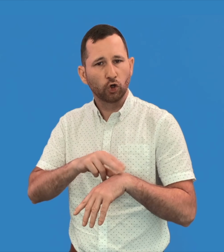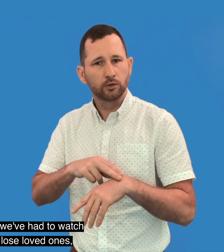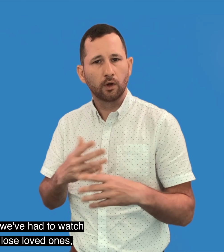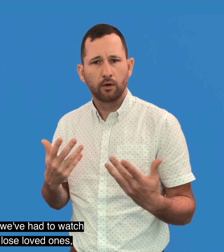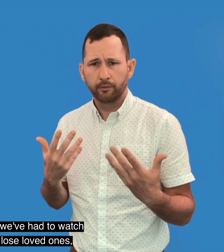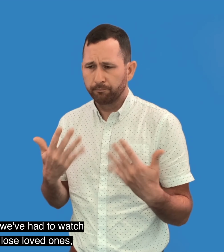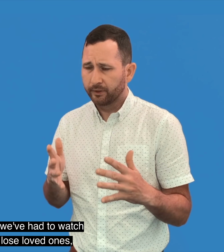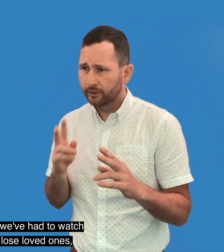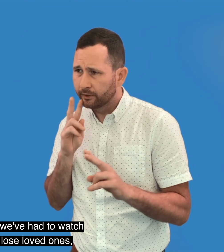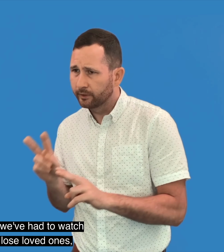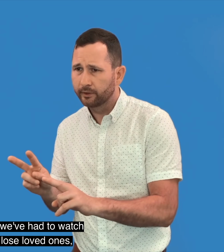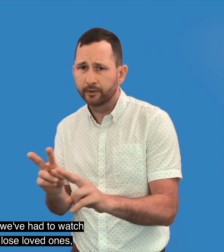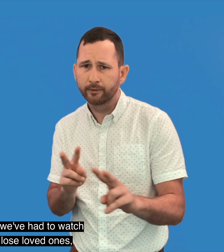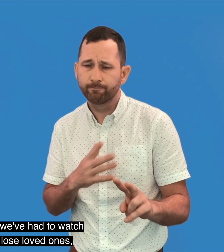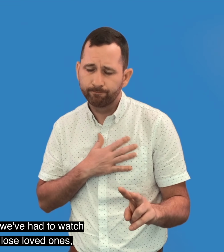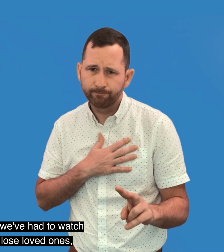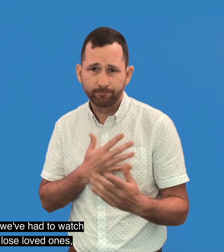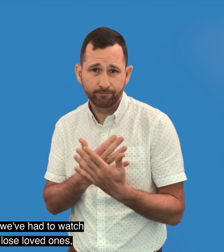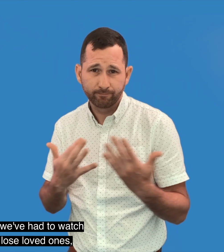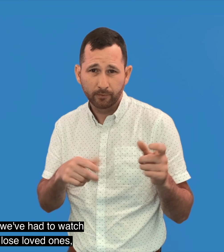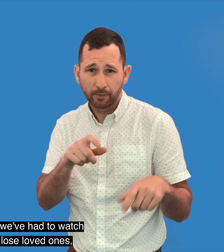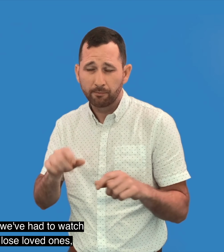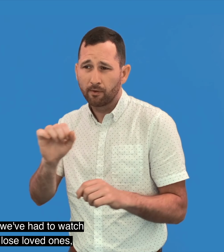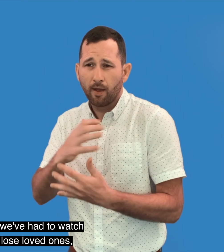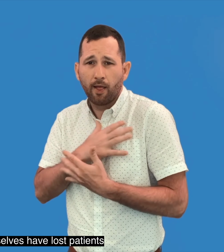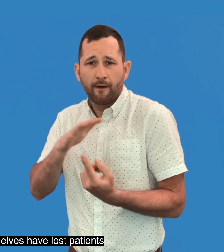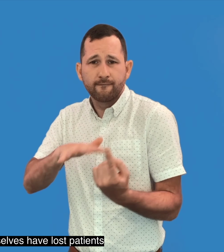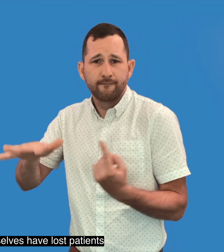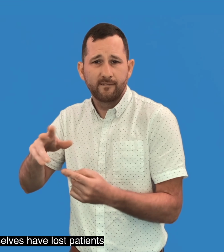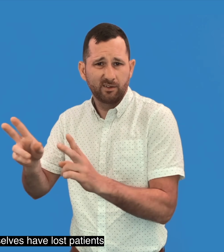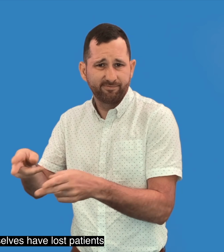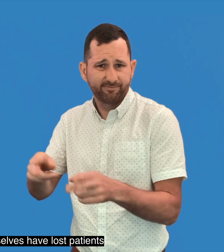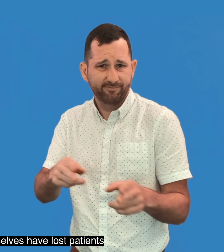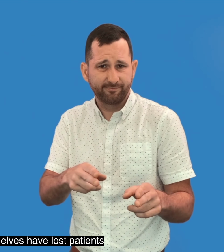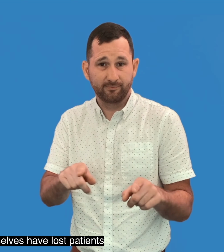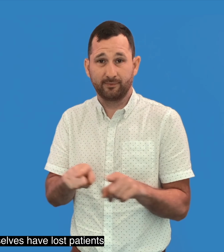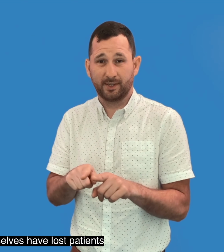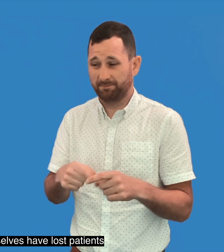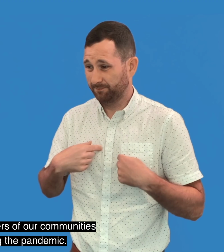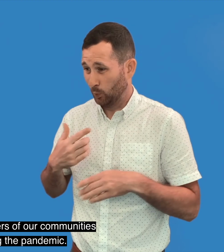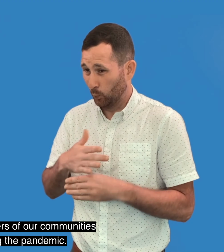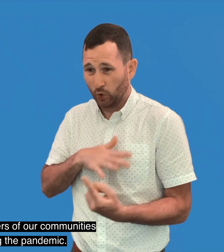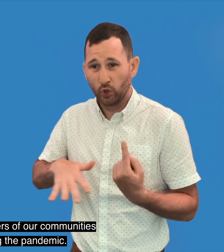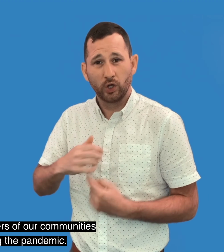As GPs, we have to watch people lose loved ones, while we ourselves have lost patients and members of our